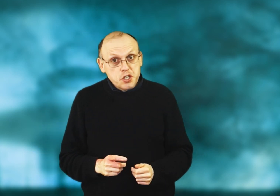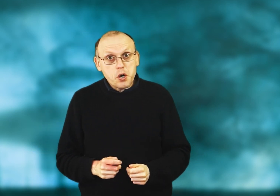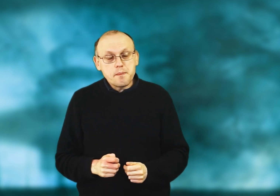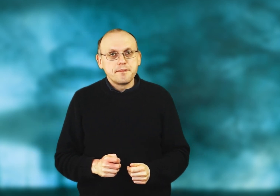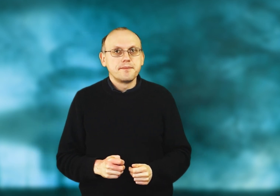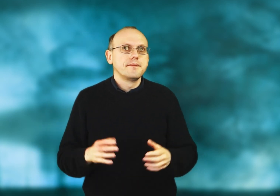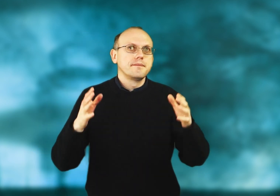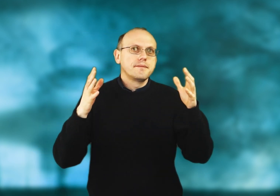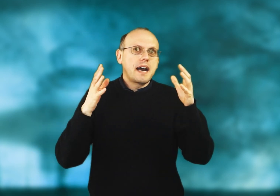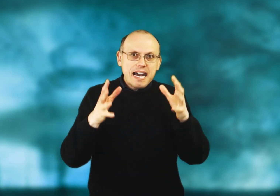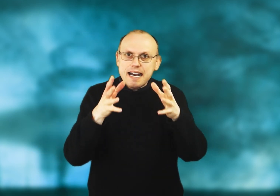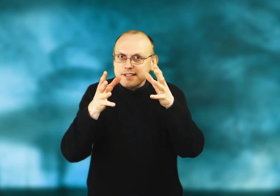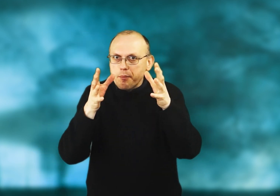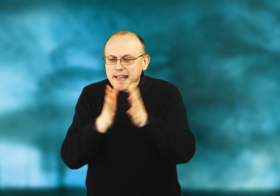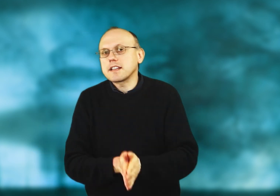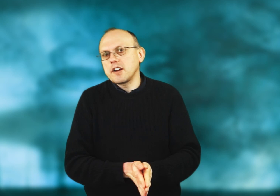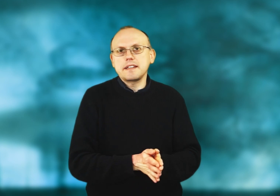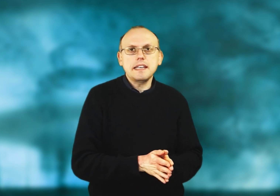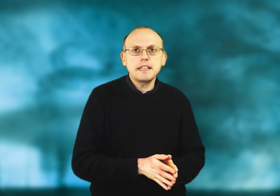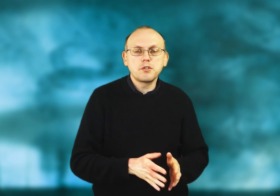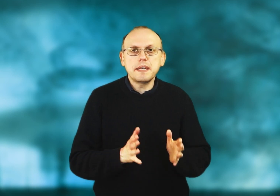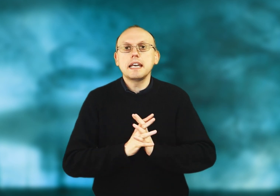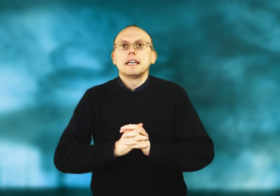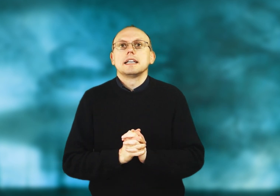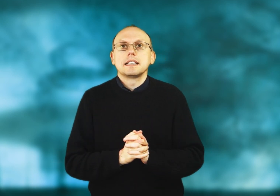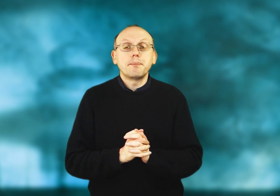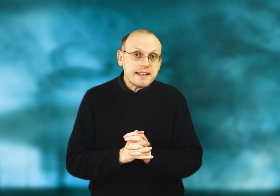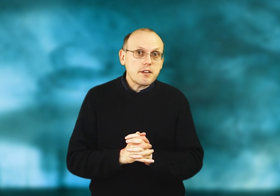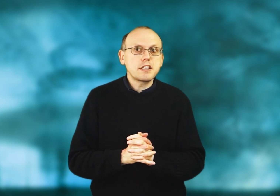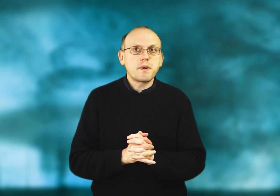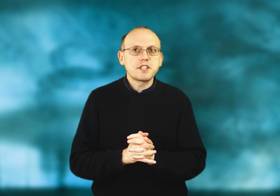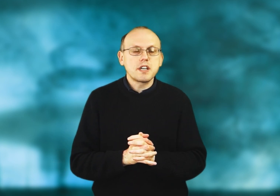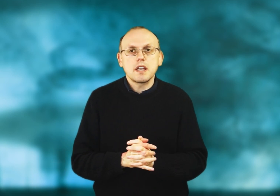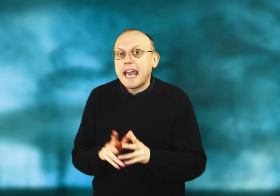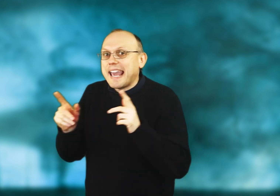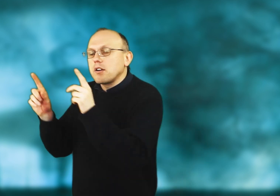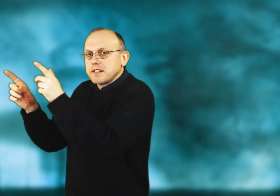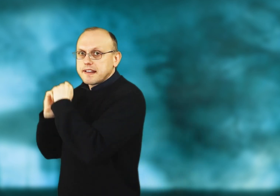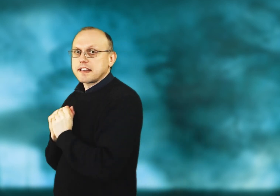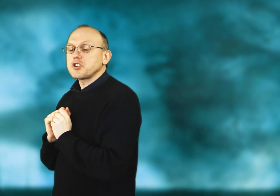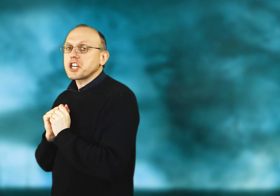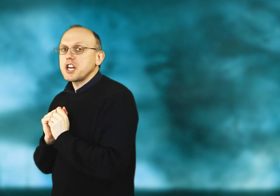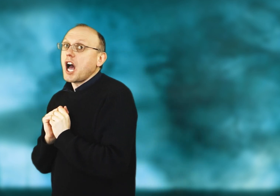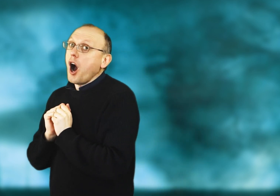So has the particularity to be, depending on the situation, a coordinating conjunction or